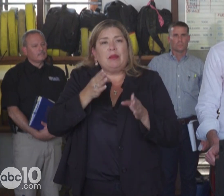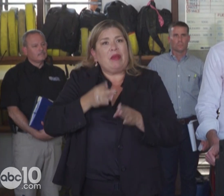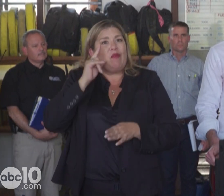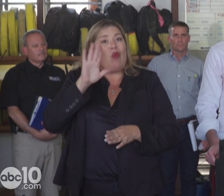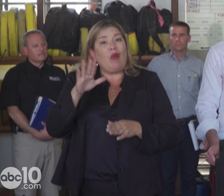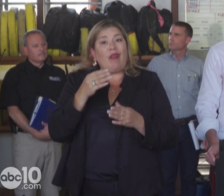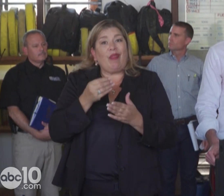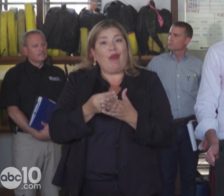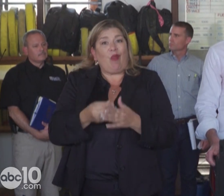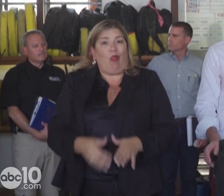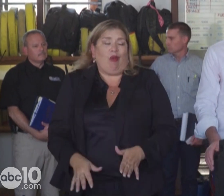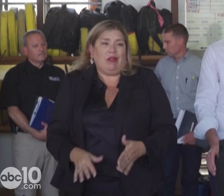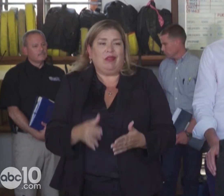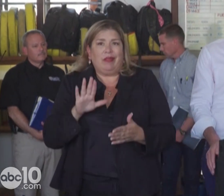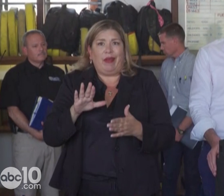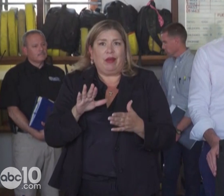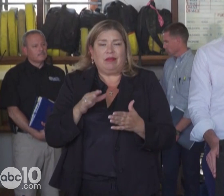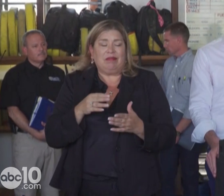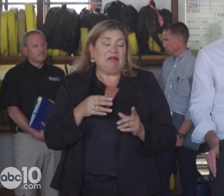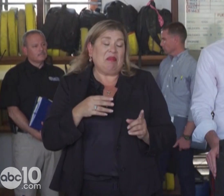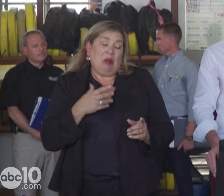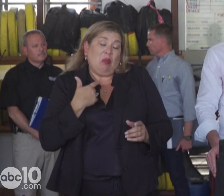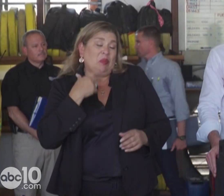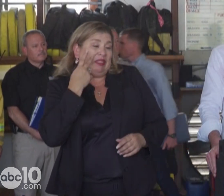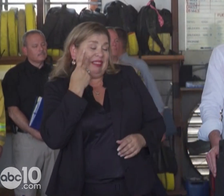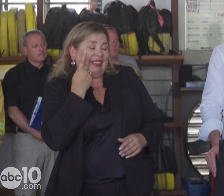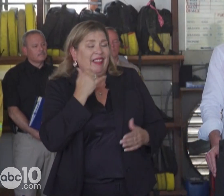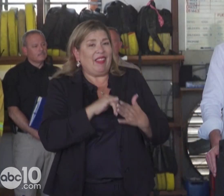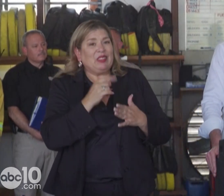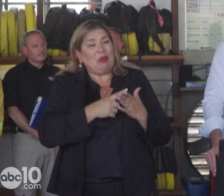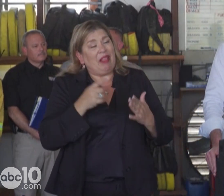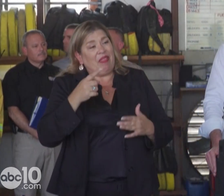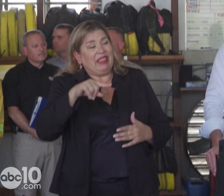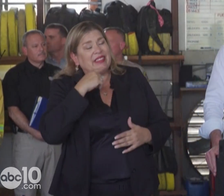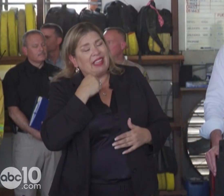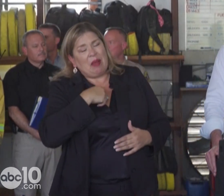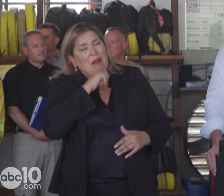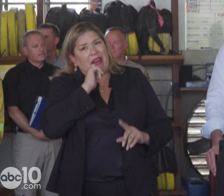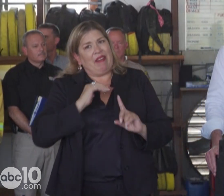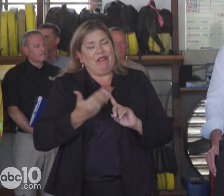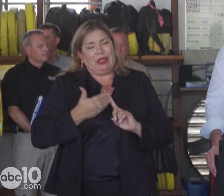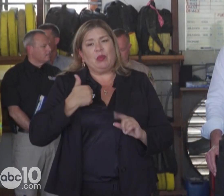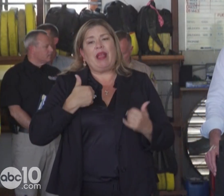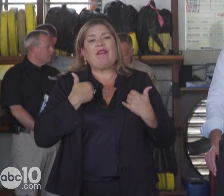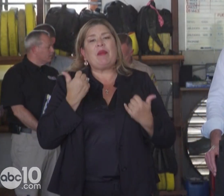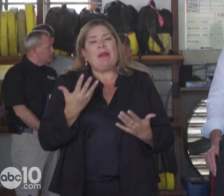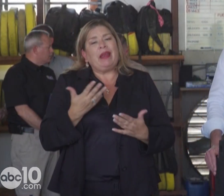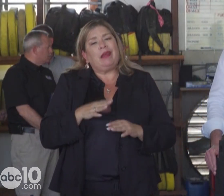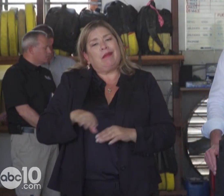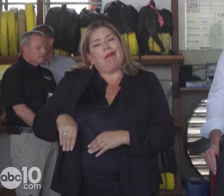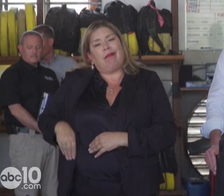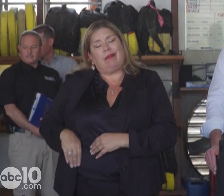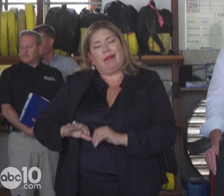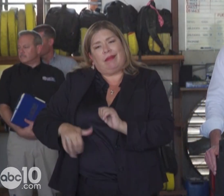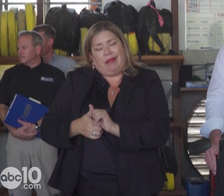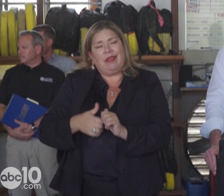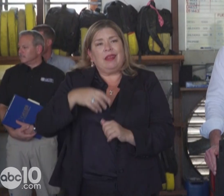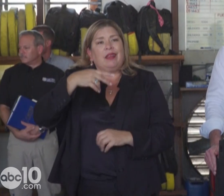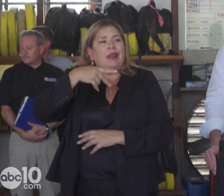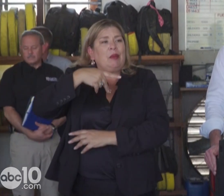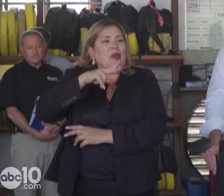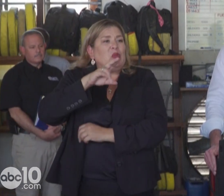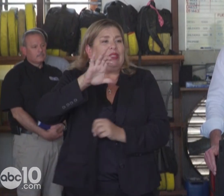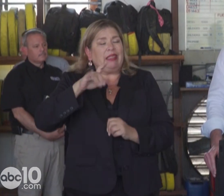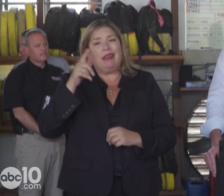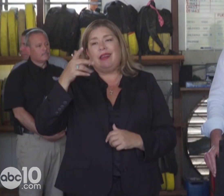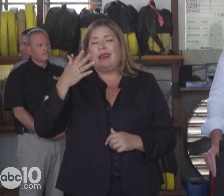Well, we'll see. That's what they say. I'm not convinced that that's what they'll end up doing. We have a lot of tools in our toolkit, the Public Utilities Commission, a